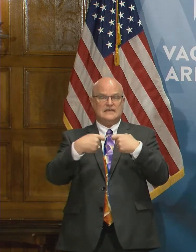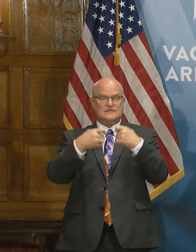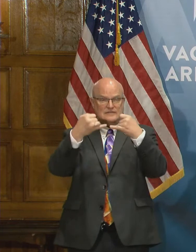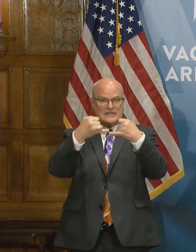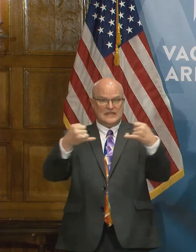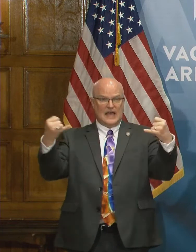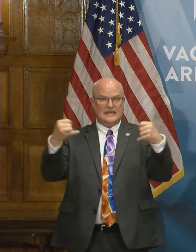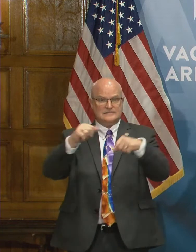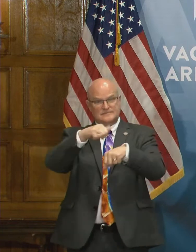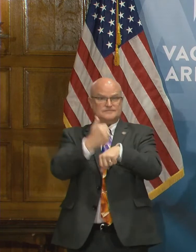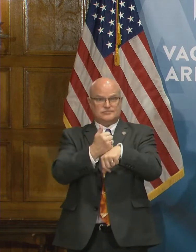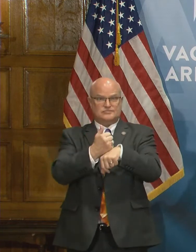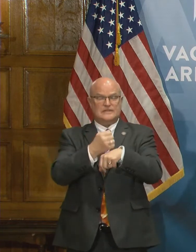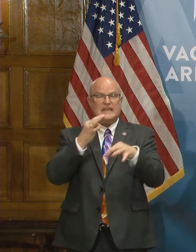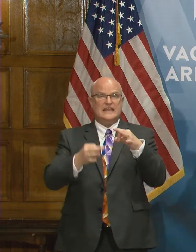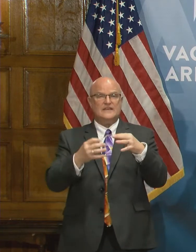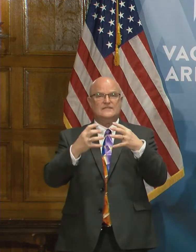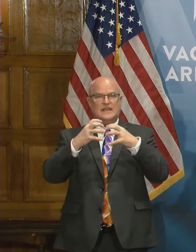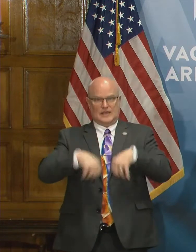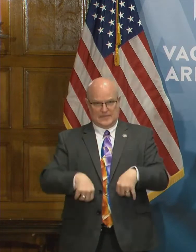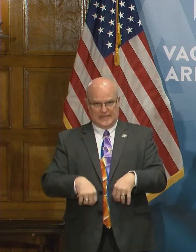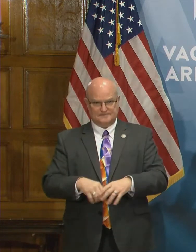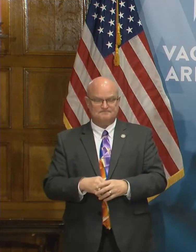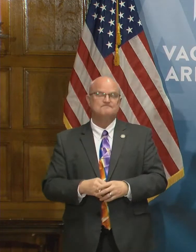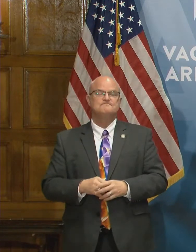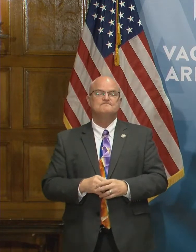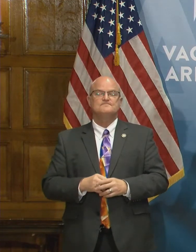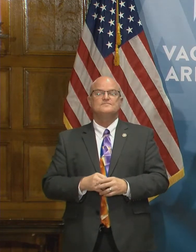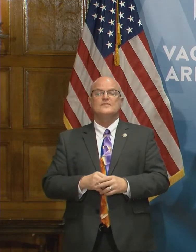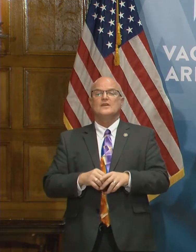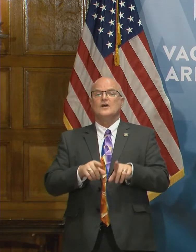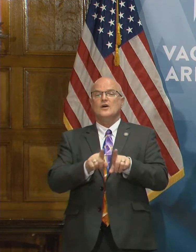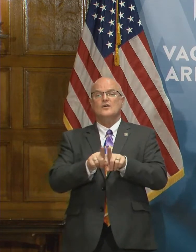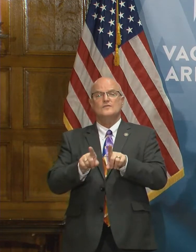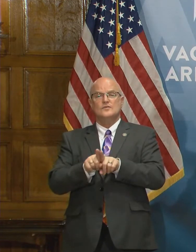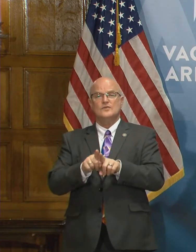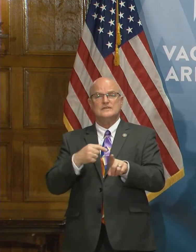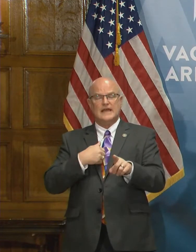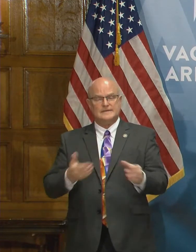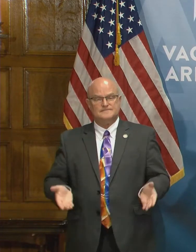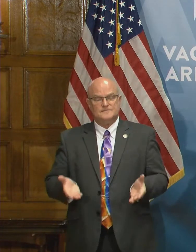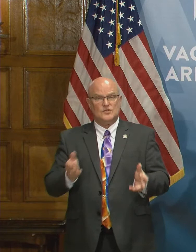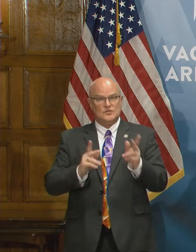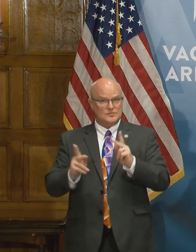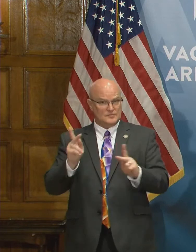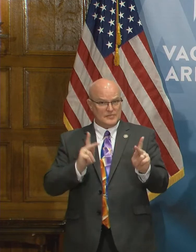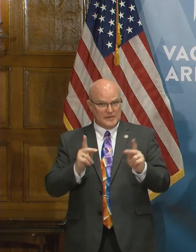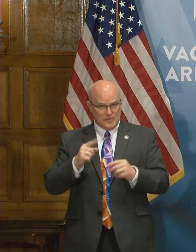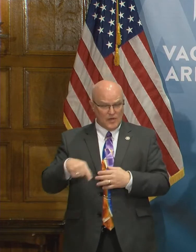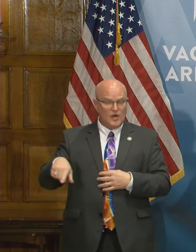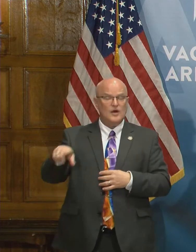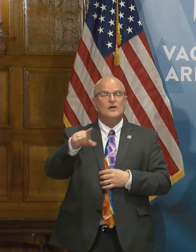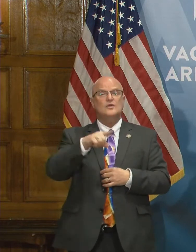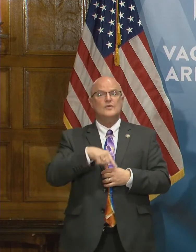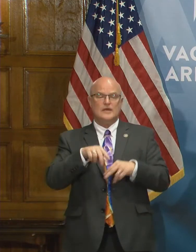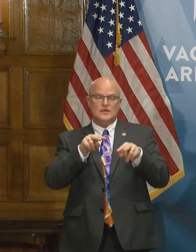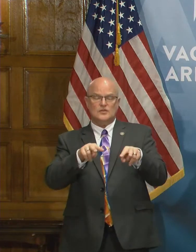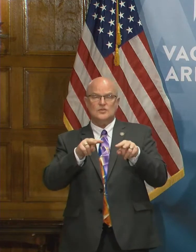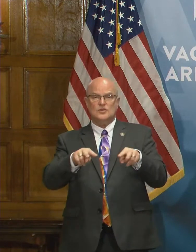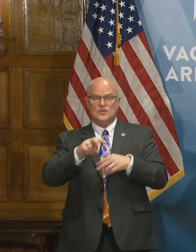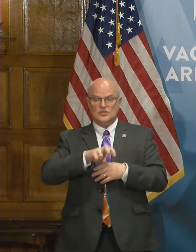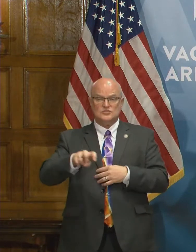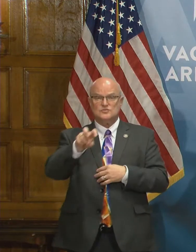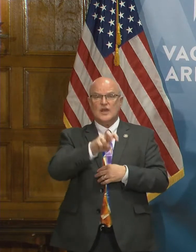in the event they come down. I, of course, encourage everyone to look at your